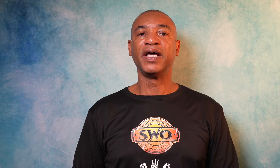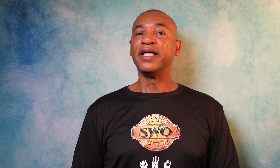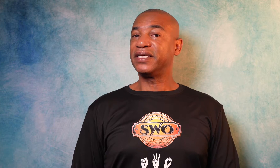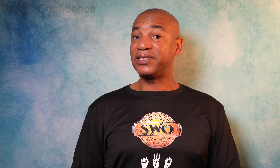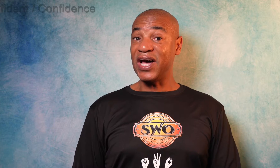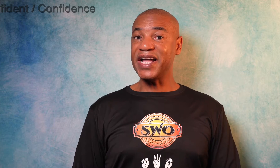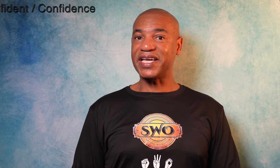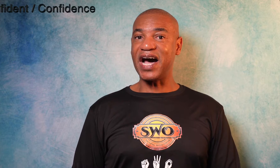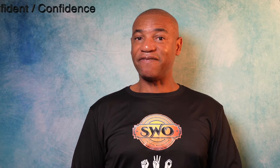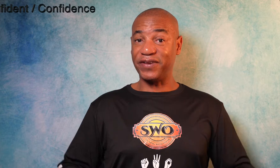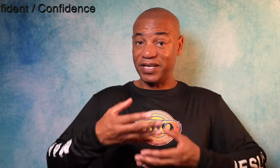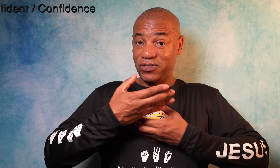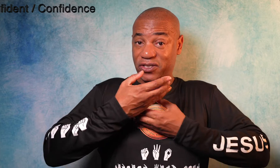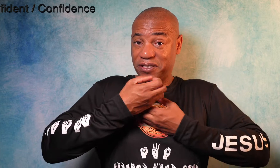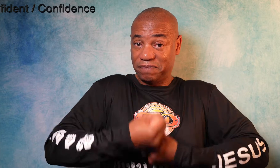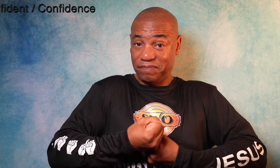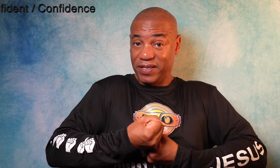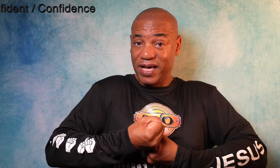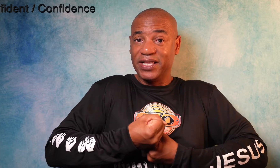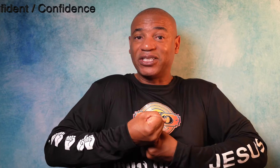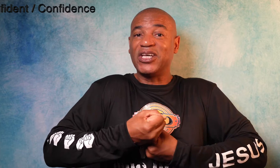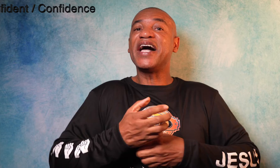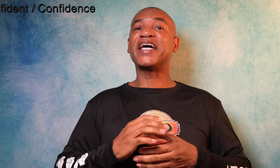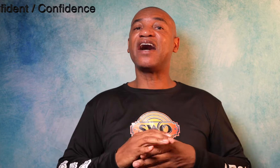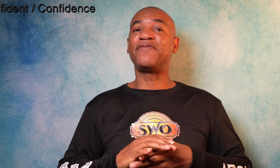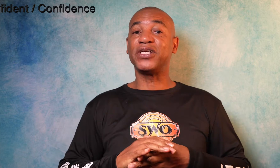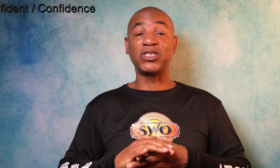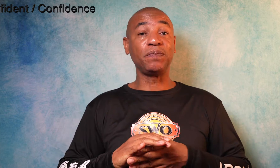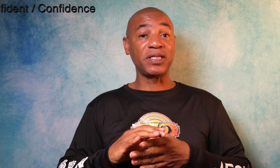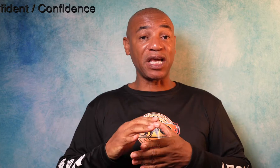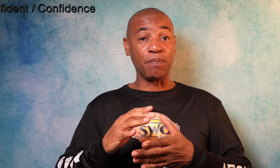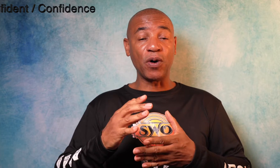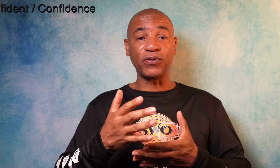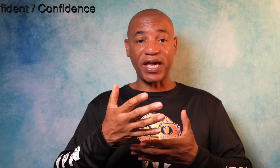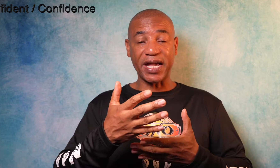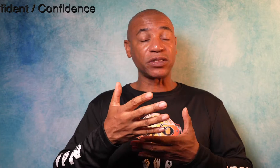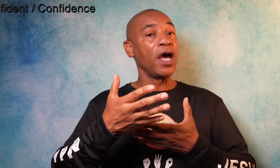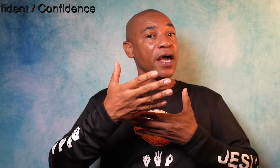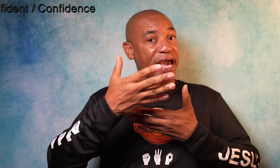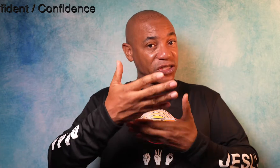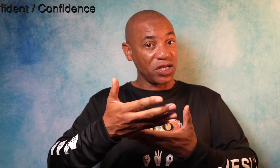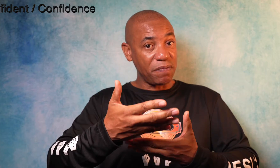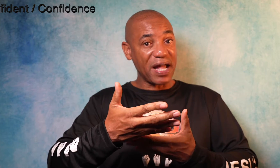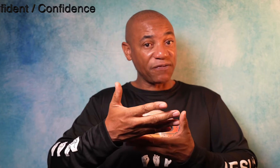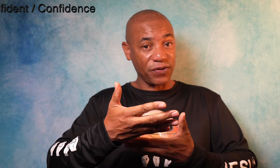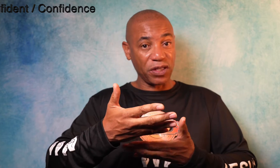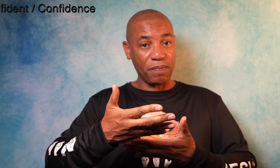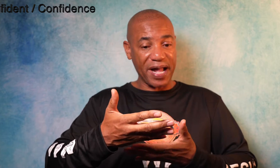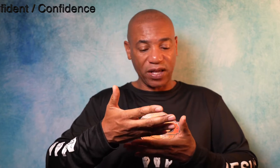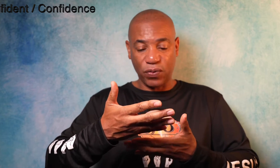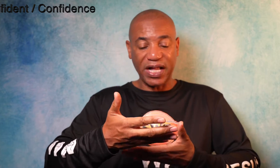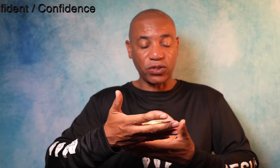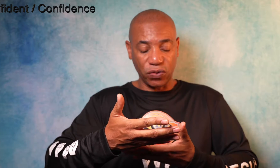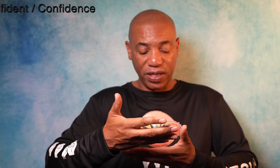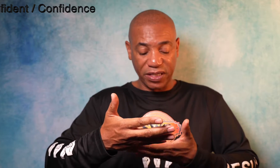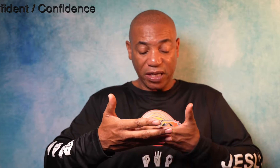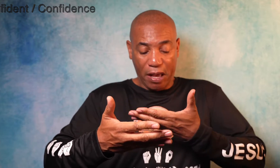The sign confidence. To sign confidence, simply take both hands, extend them out in front of the body, and what I do is